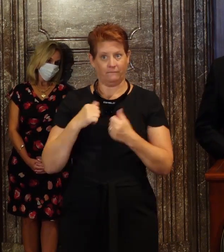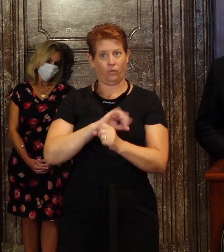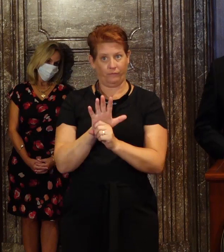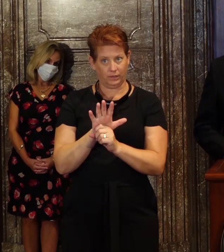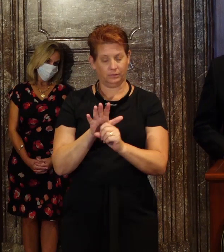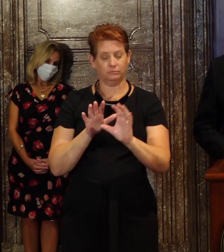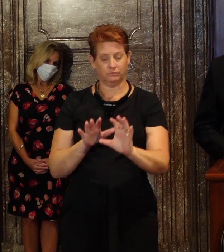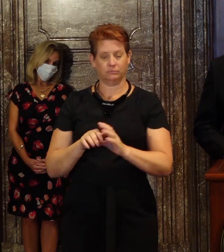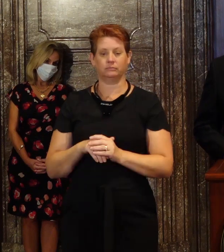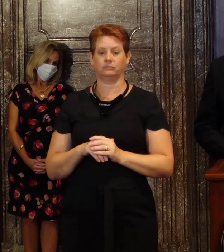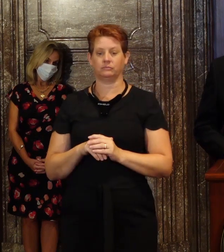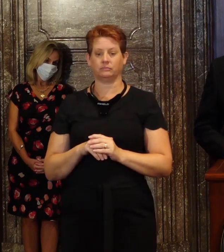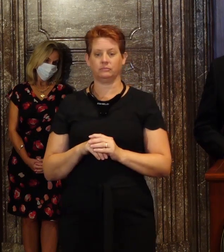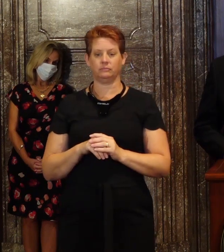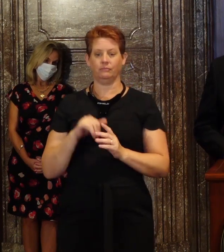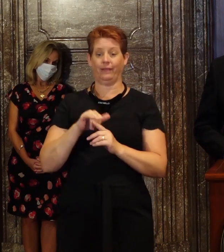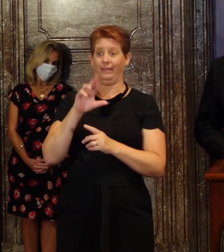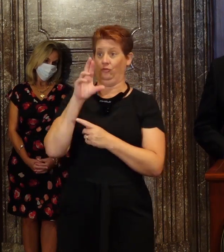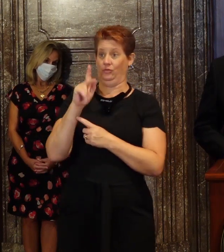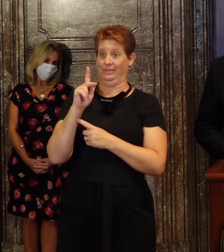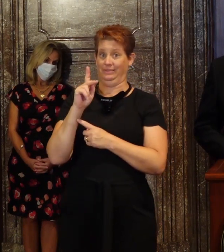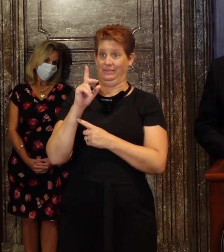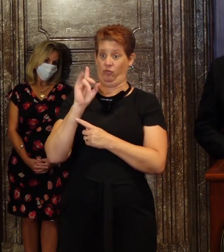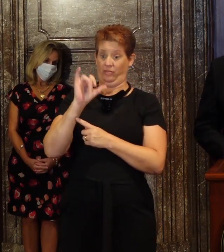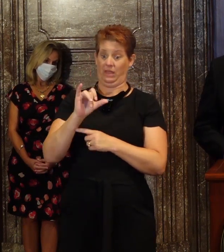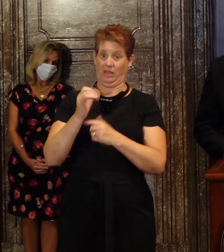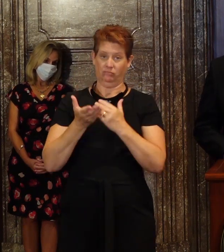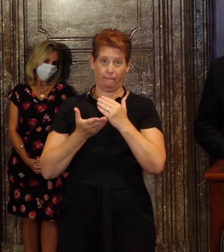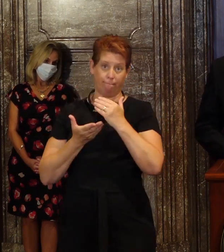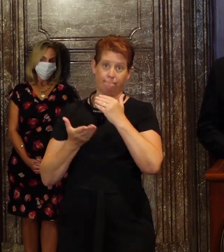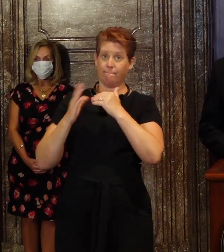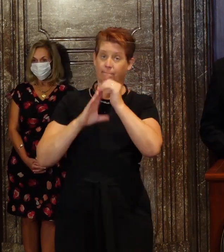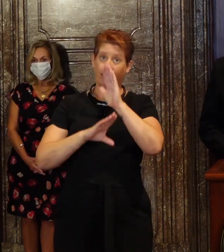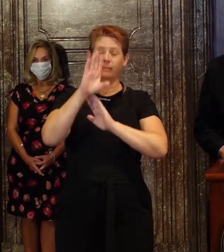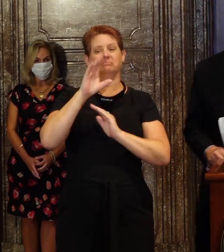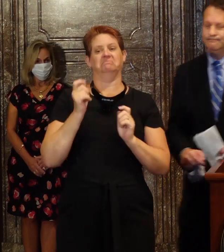of some type of explosion due to this activity is relatively low.